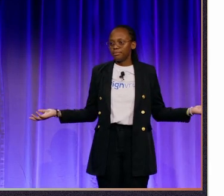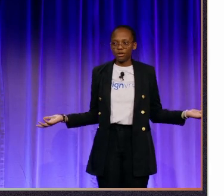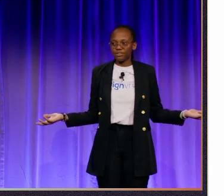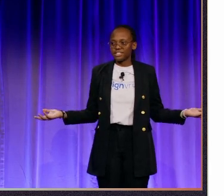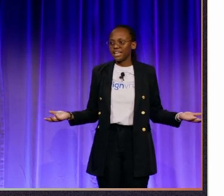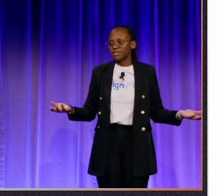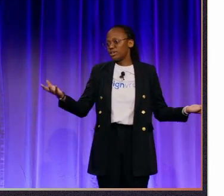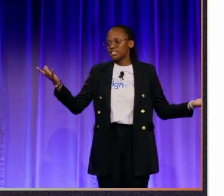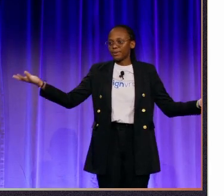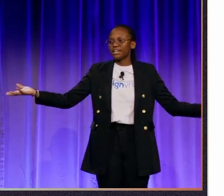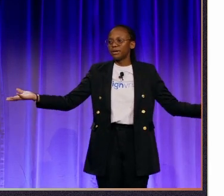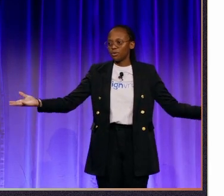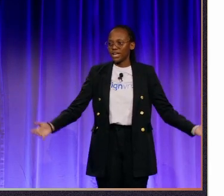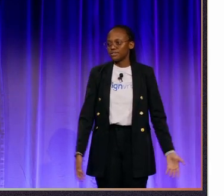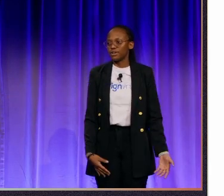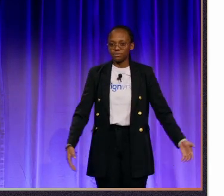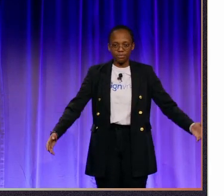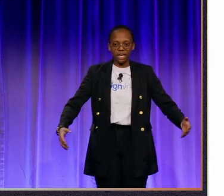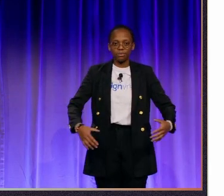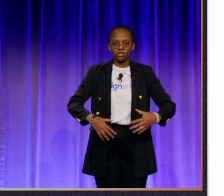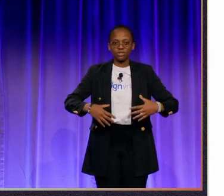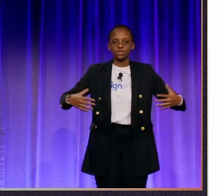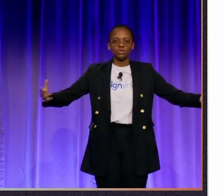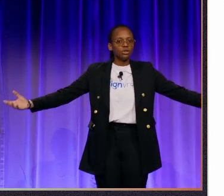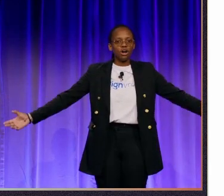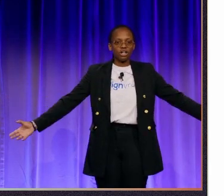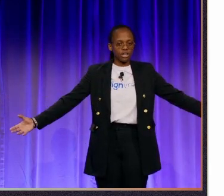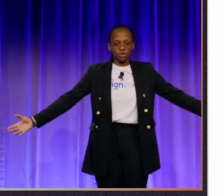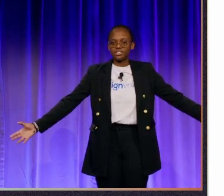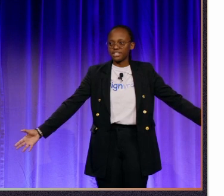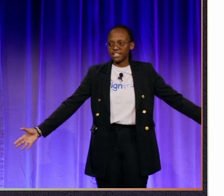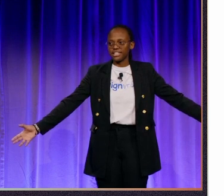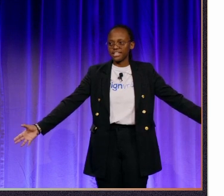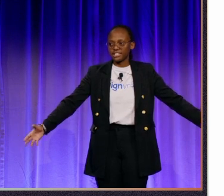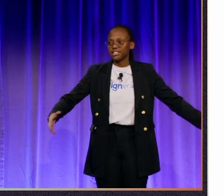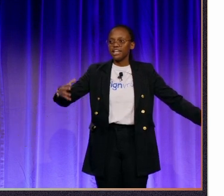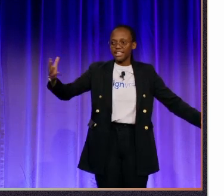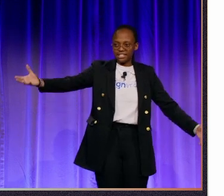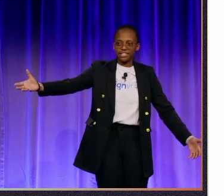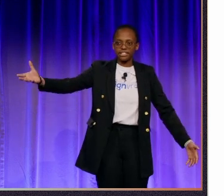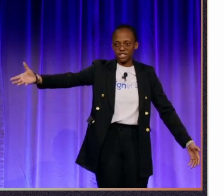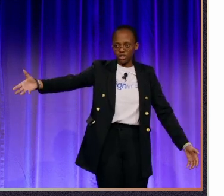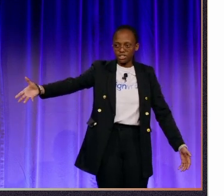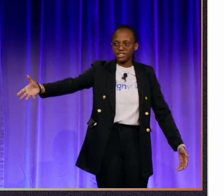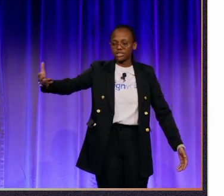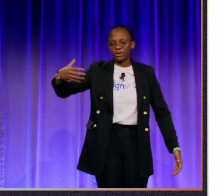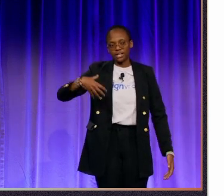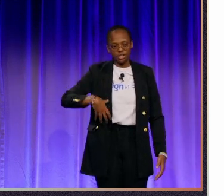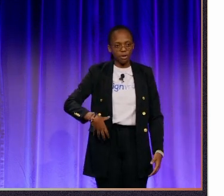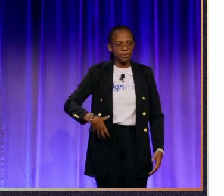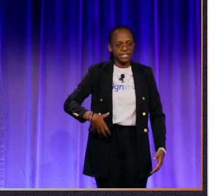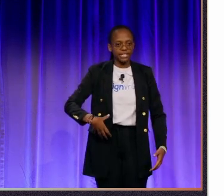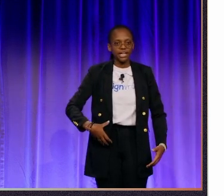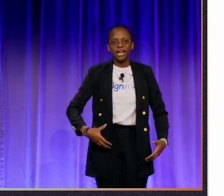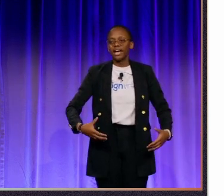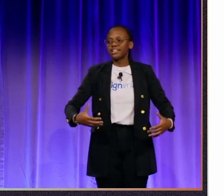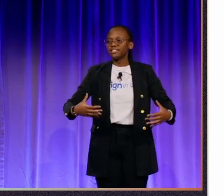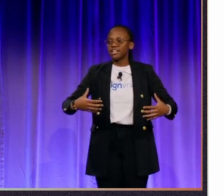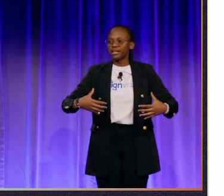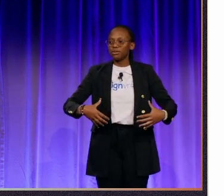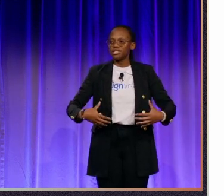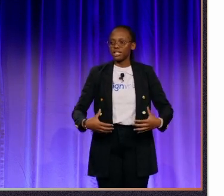movies, like what Spider-Man wears for him to be able to do all the cool tricks that he does. That is the technology that we are incorporating.